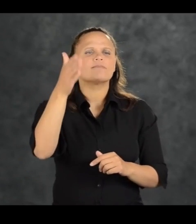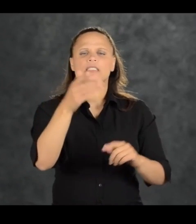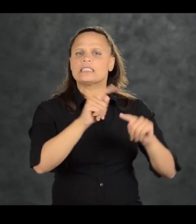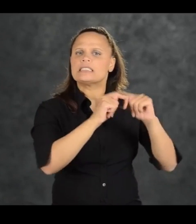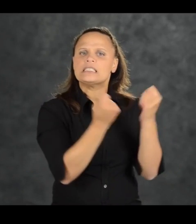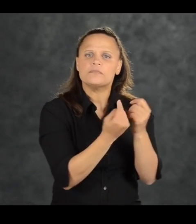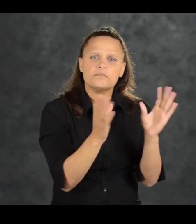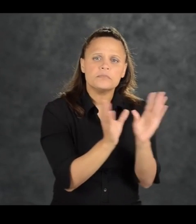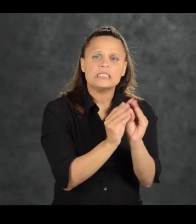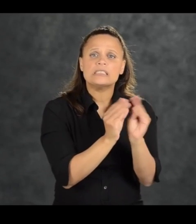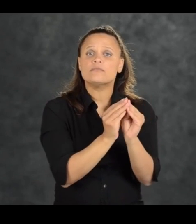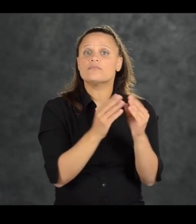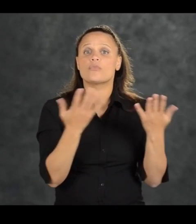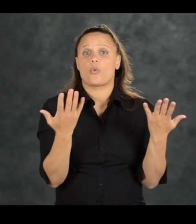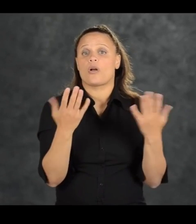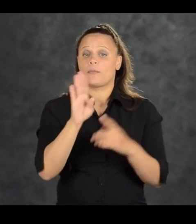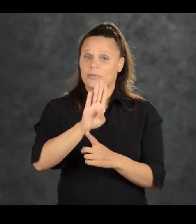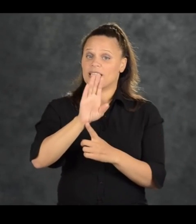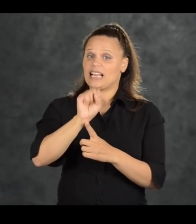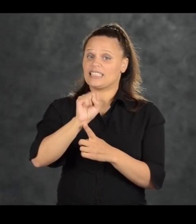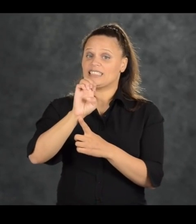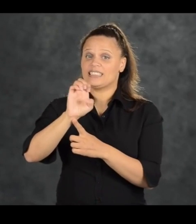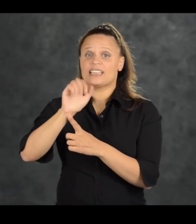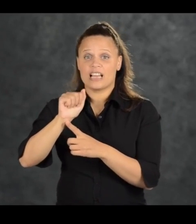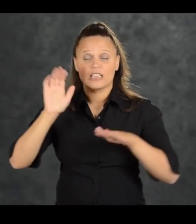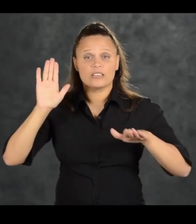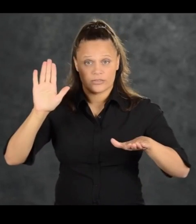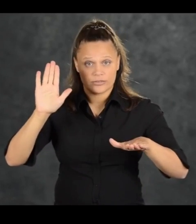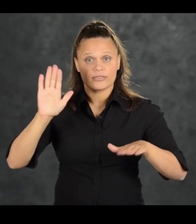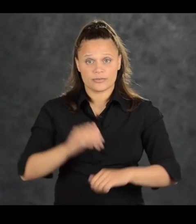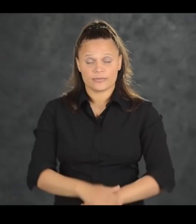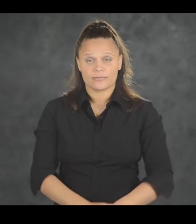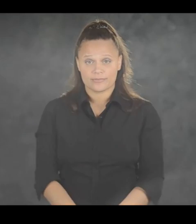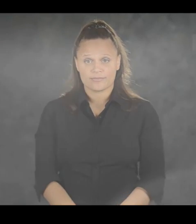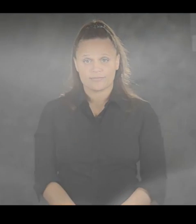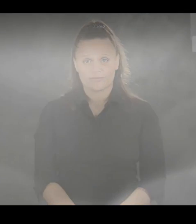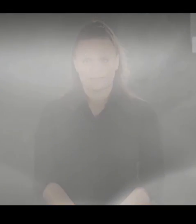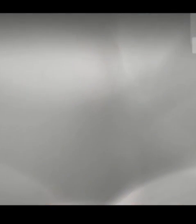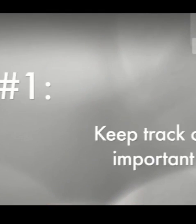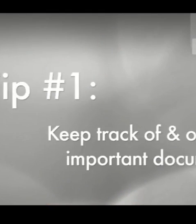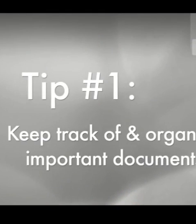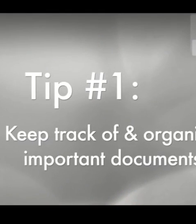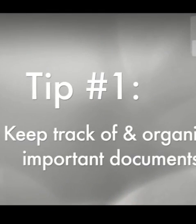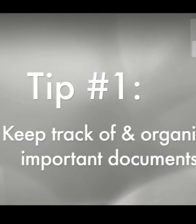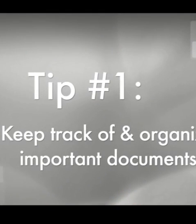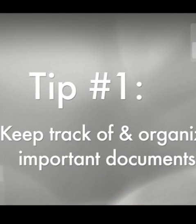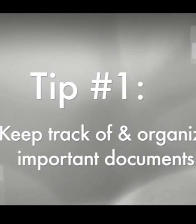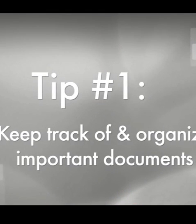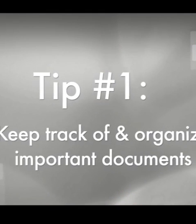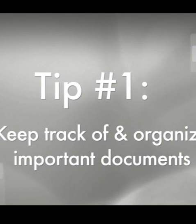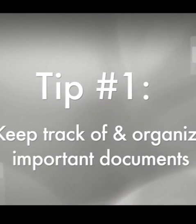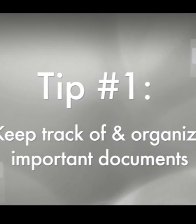for any parent, for any type of meeting, and even a hearing for a parent who needs